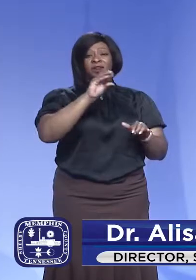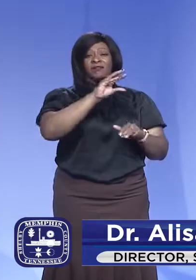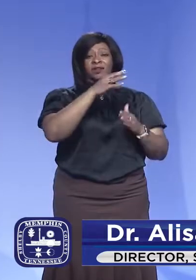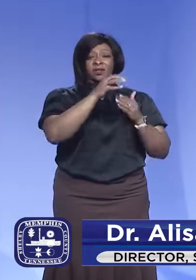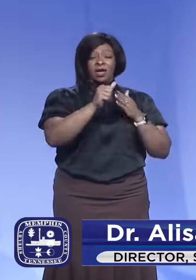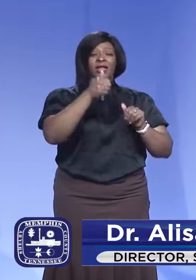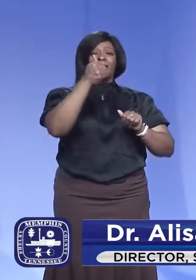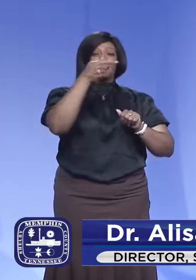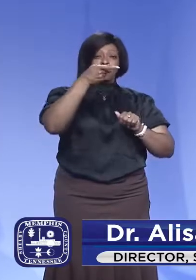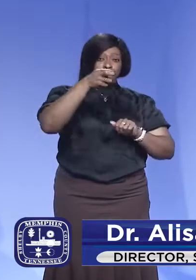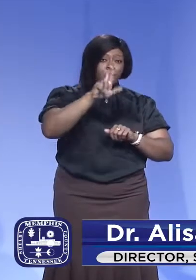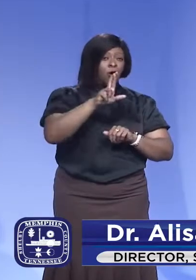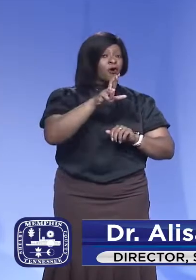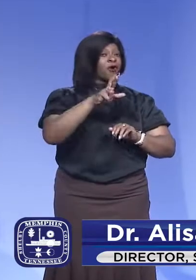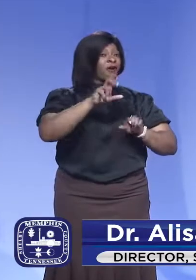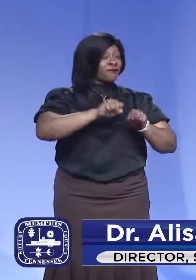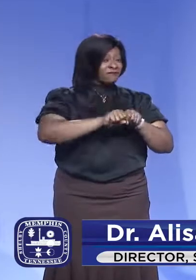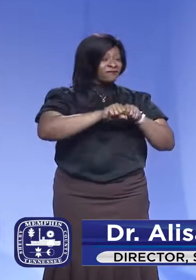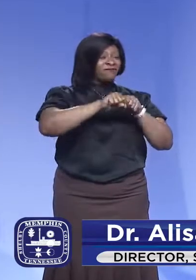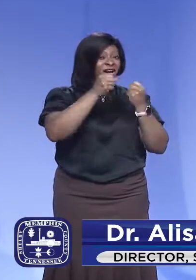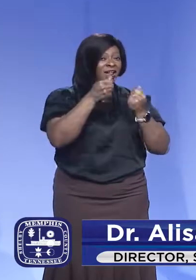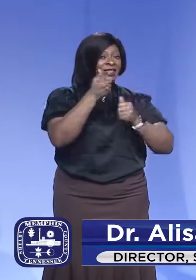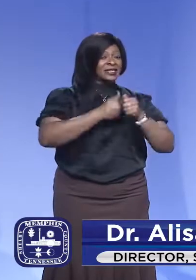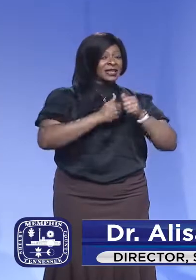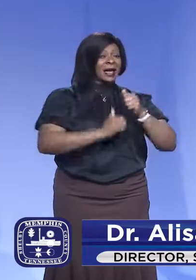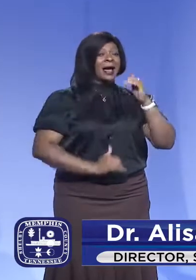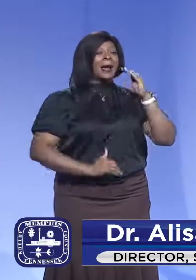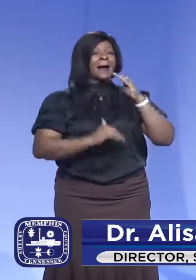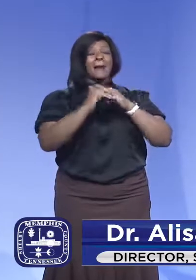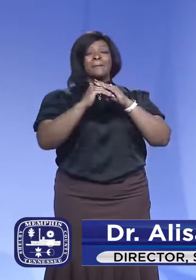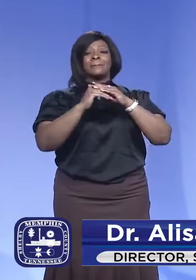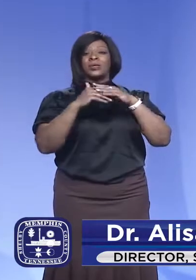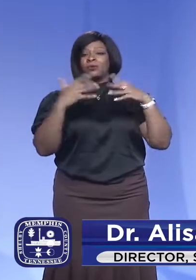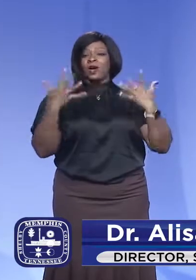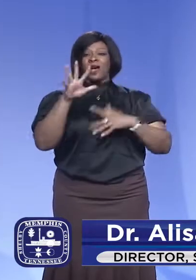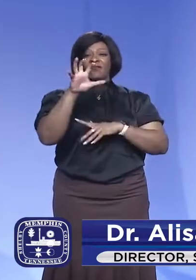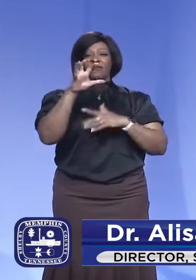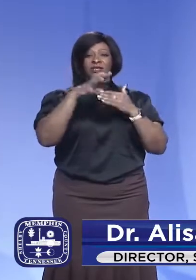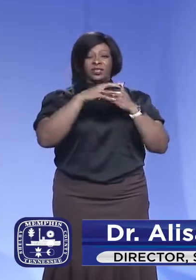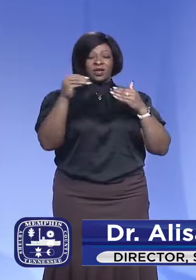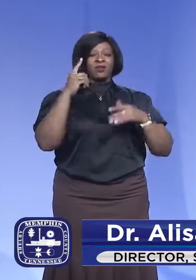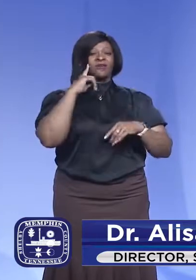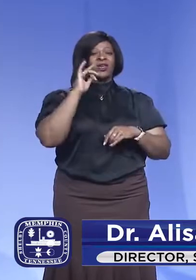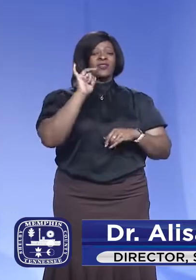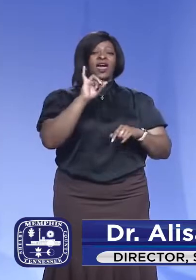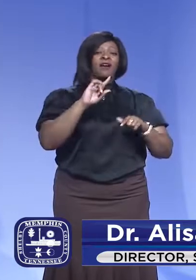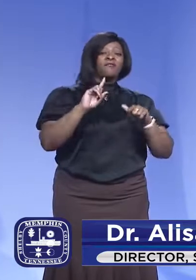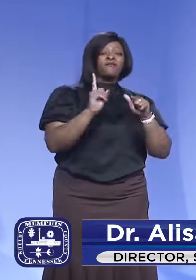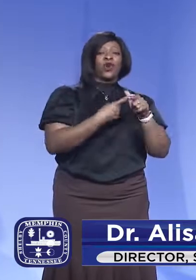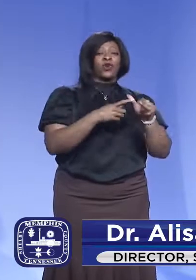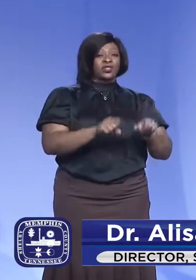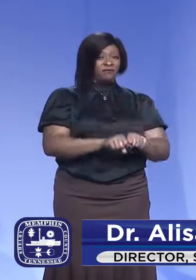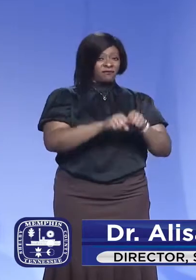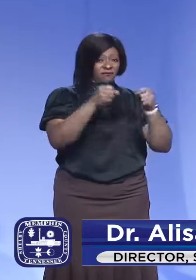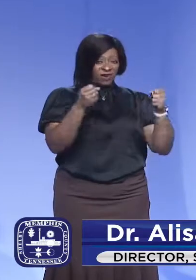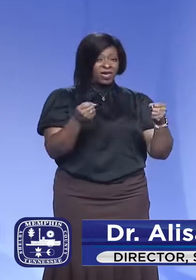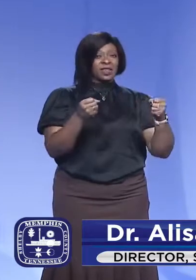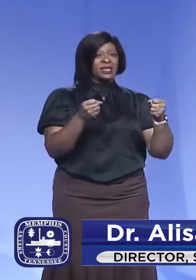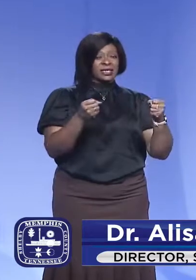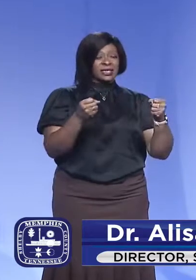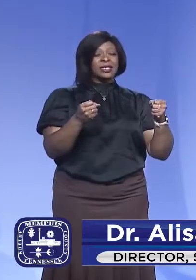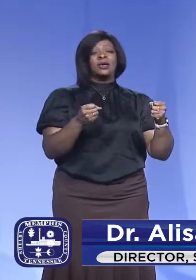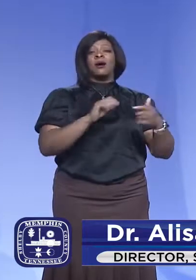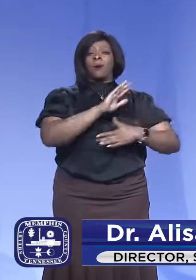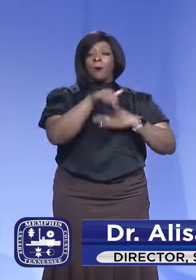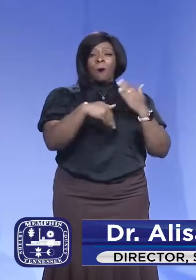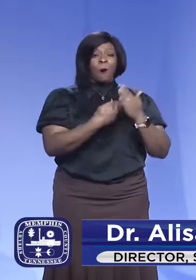$50 per violation, up to a cap of $500 for the first violation. And so